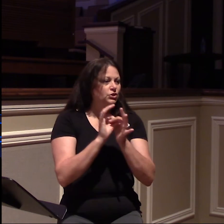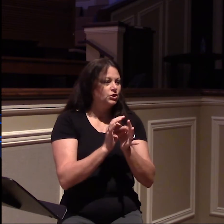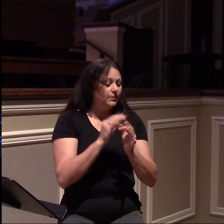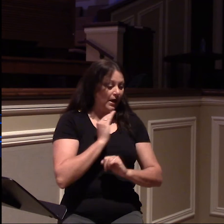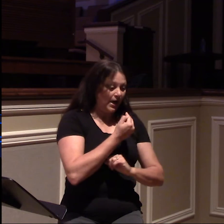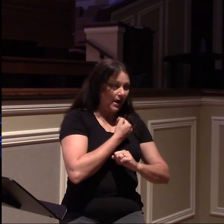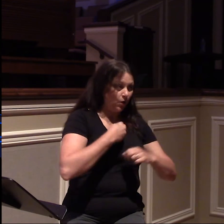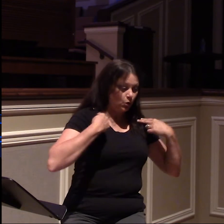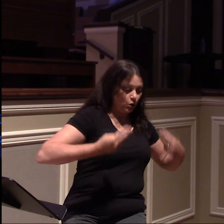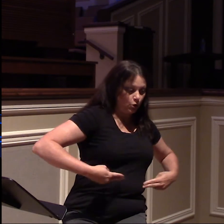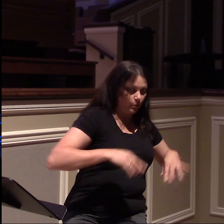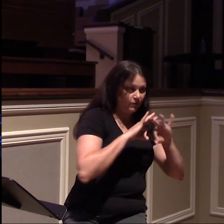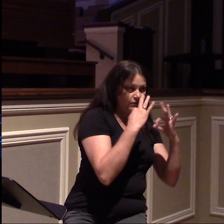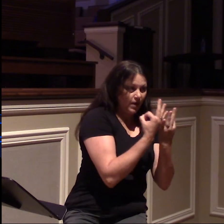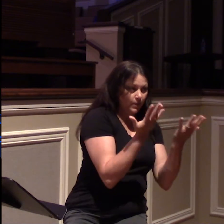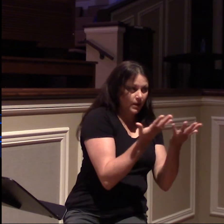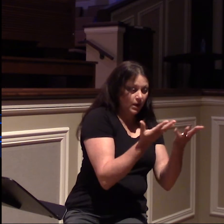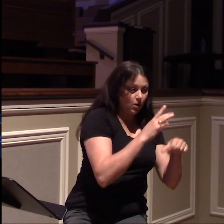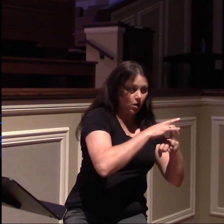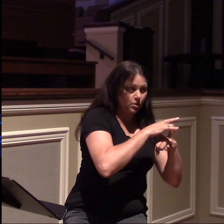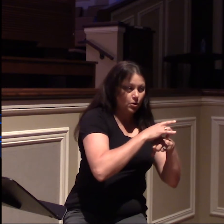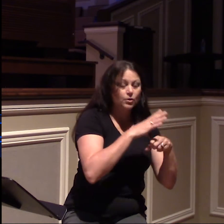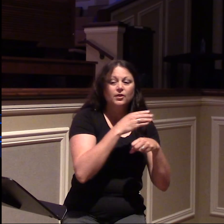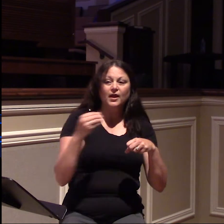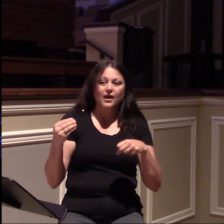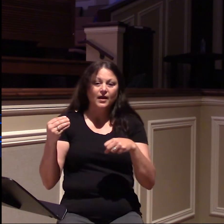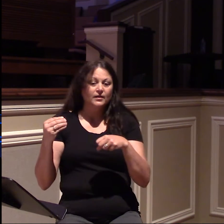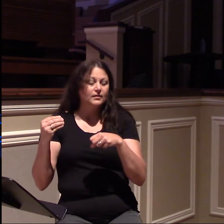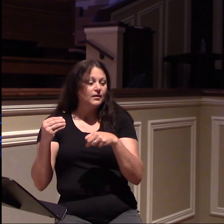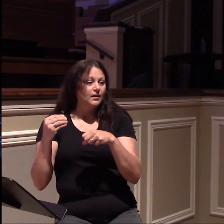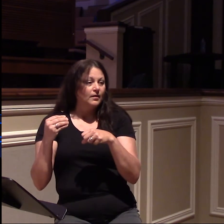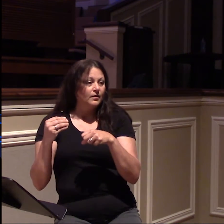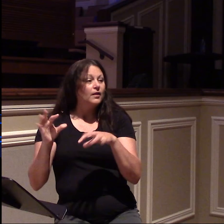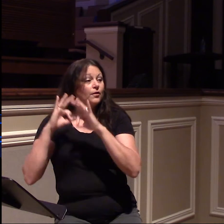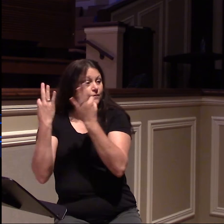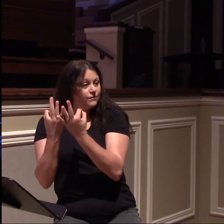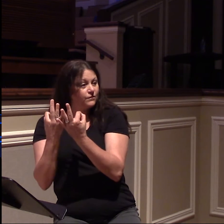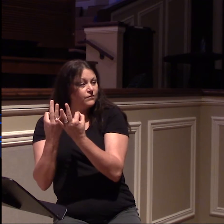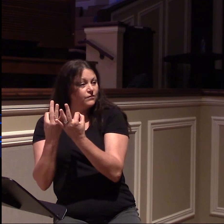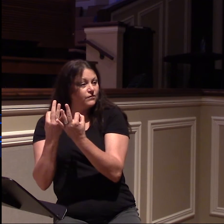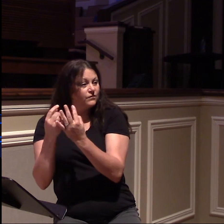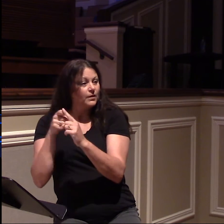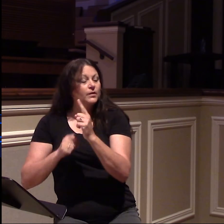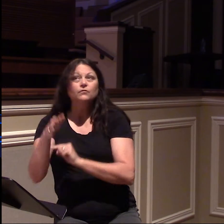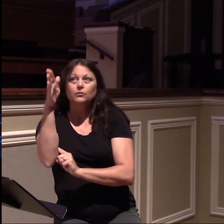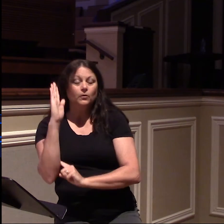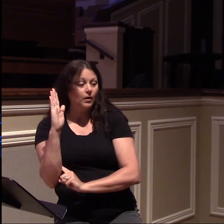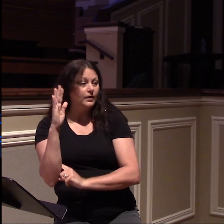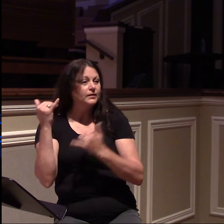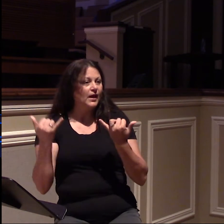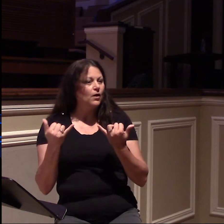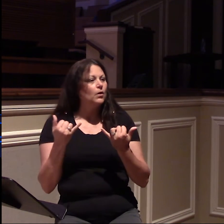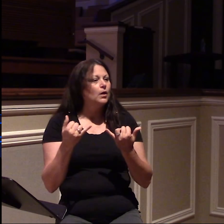looking towards a passage of Scripture that gives specific instruction to deacons. And I want you to hold a secondary, not a secondary thought, but an additional thought